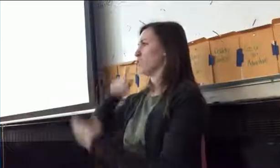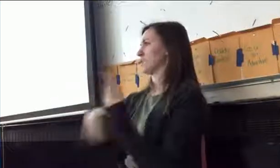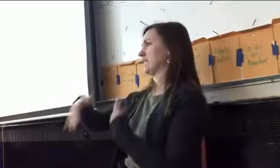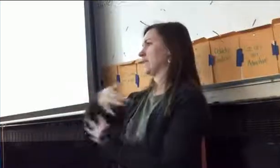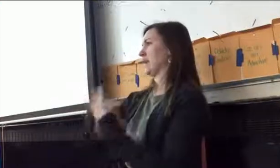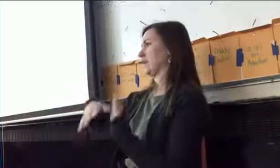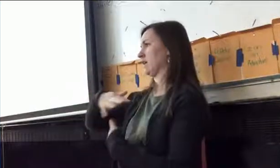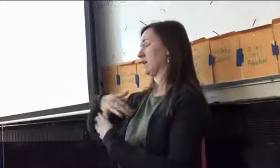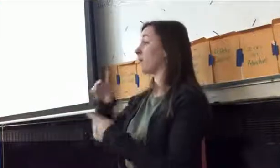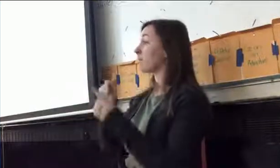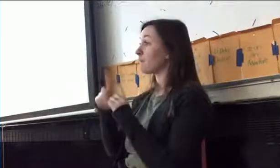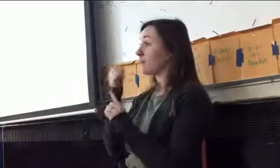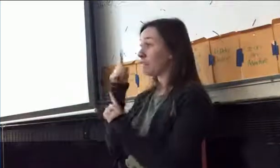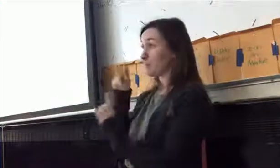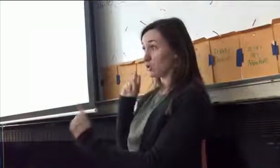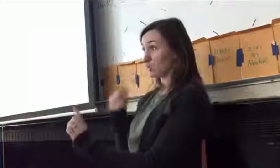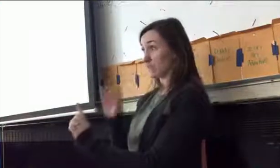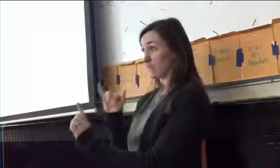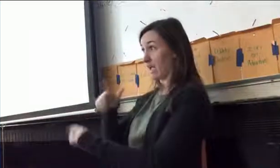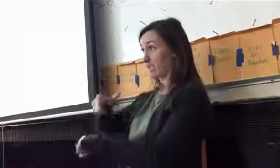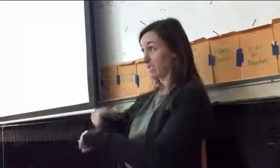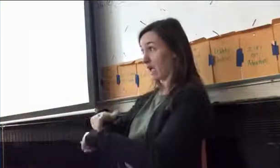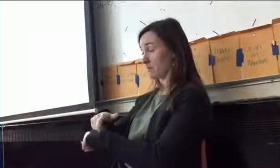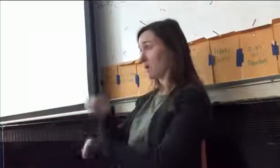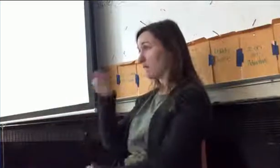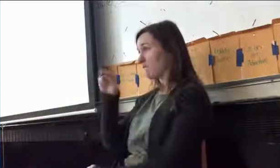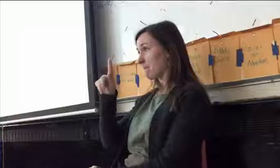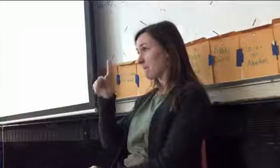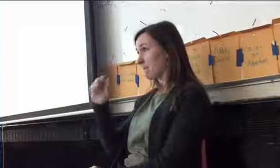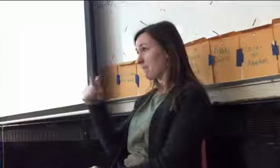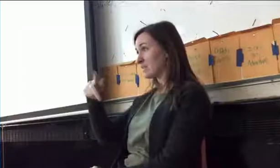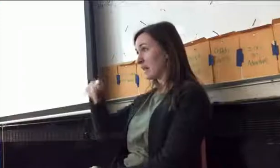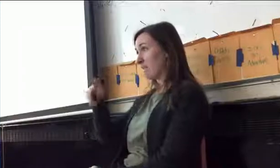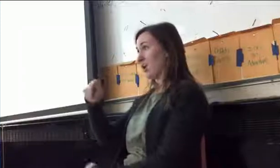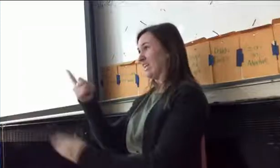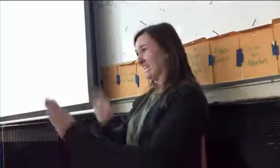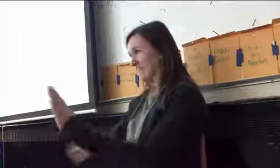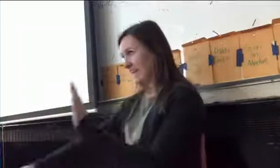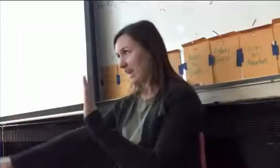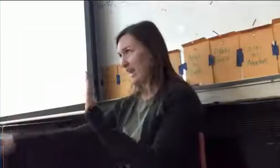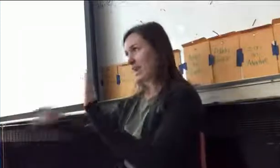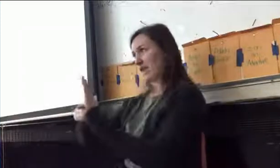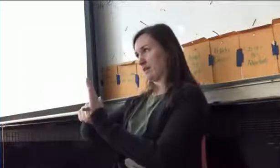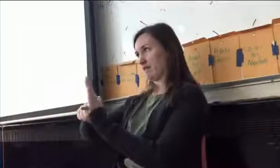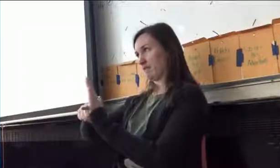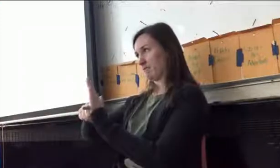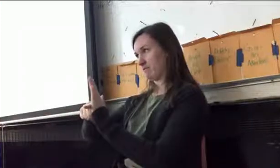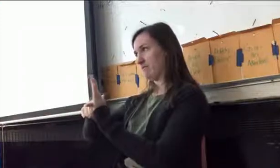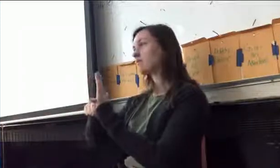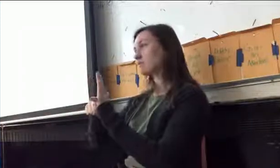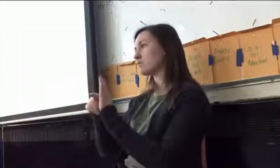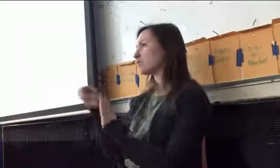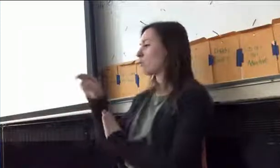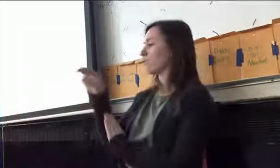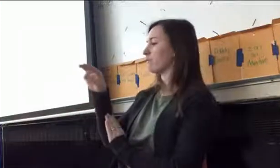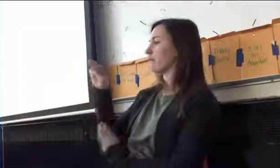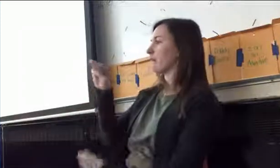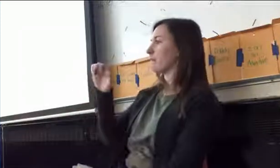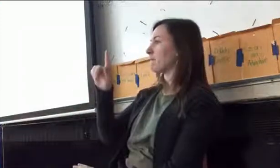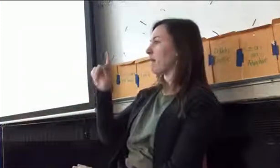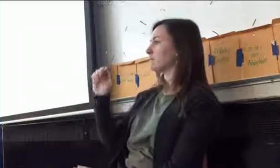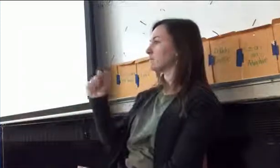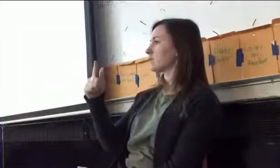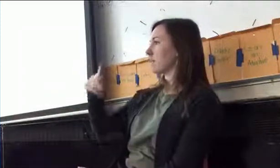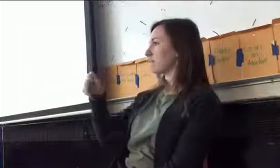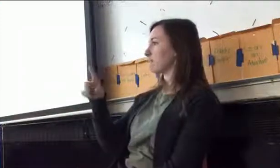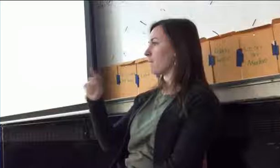the perspective of this time of the melting pot is a negative one. Okay, basically all these ingredients are being thrown in and is not good